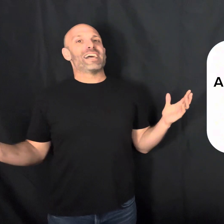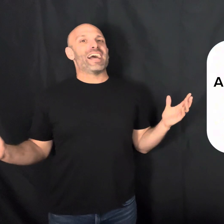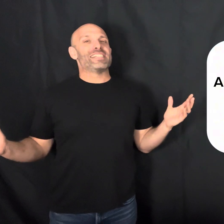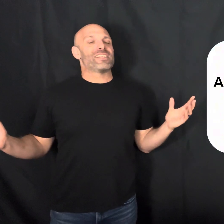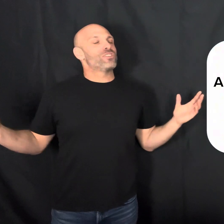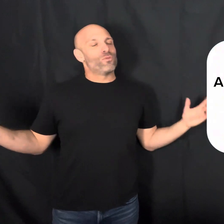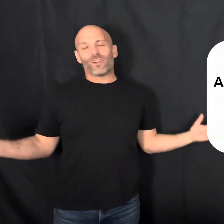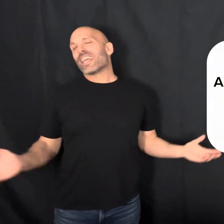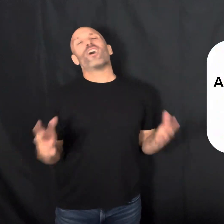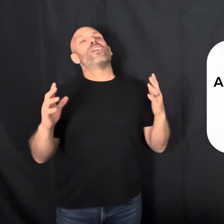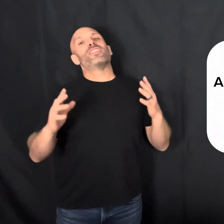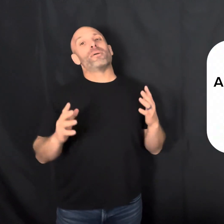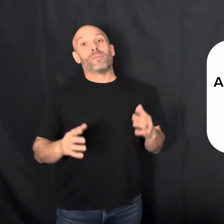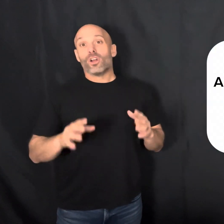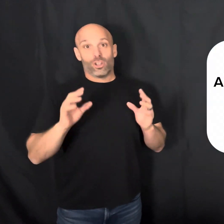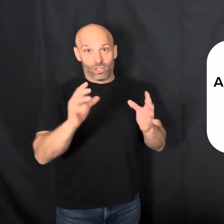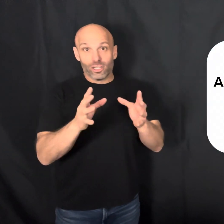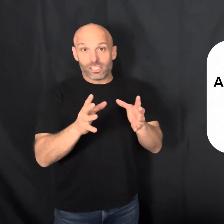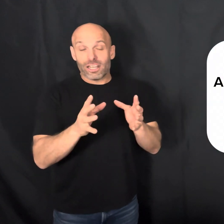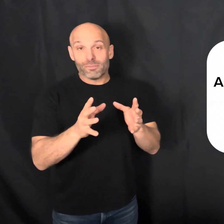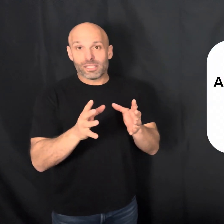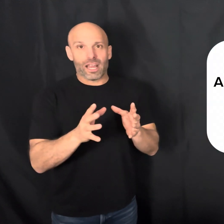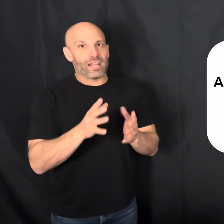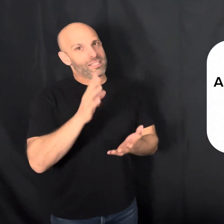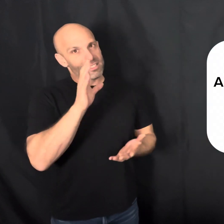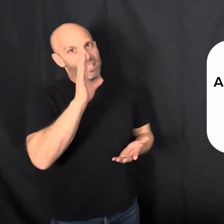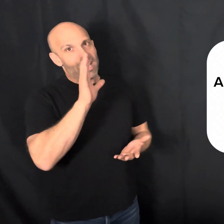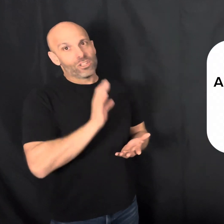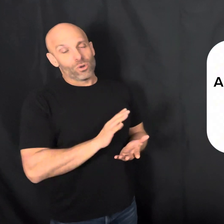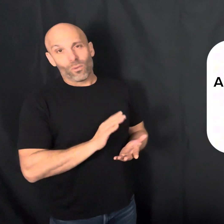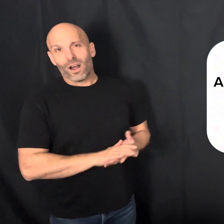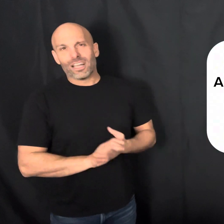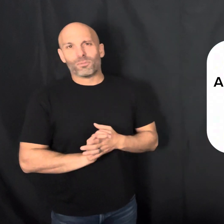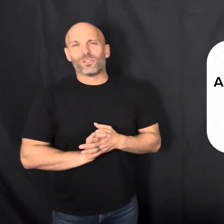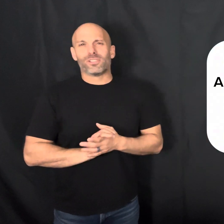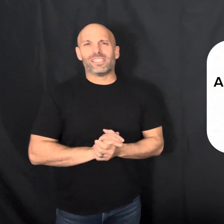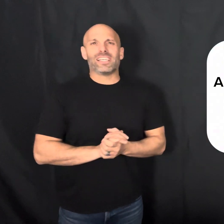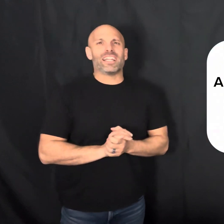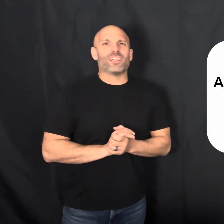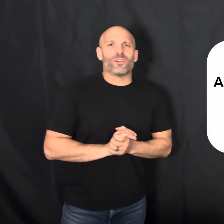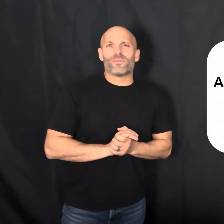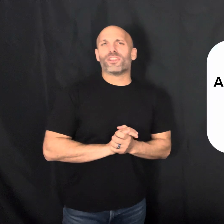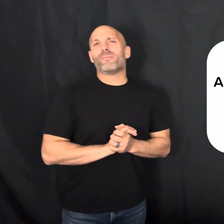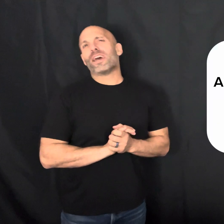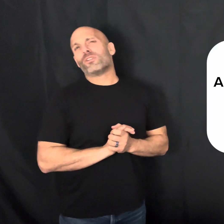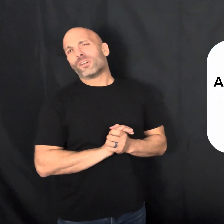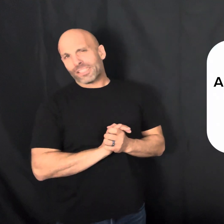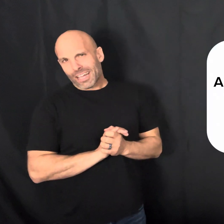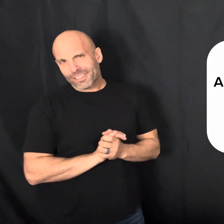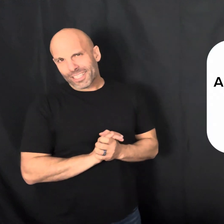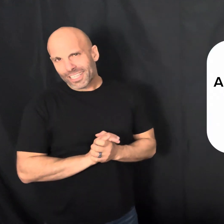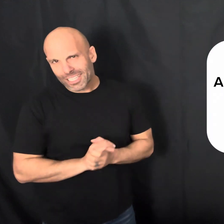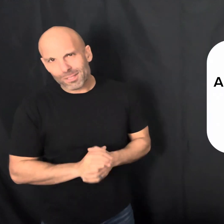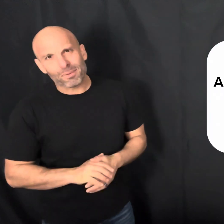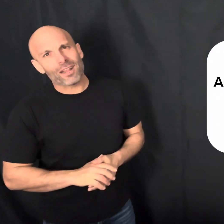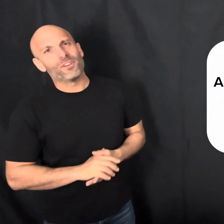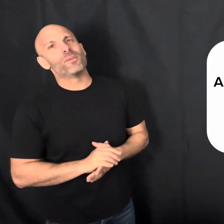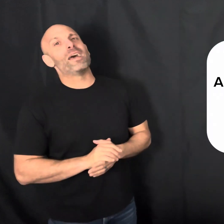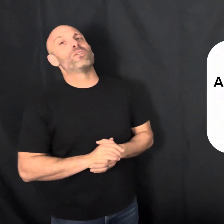signs to forget all of them. Learn some signs and do it well. As Bruce Lee said, I don't fear the man who knows 1,000 kicks, but I fear the man who